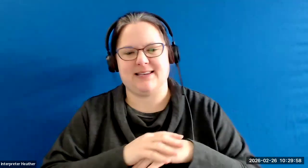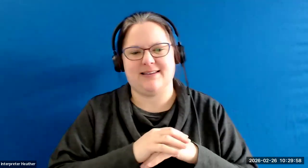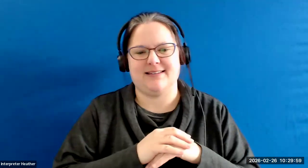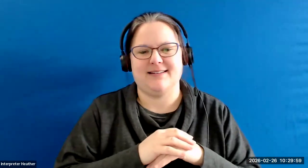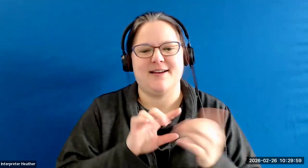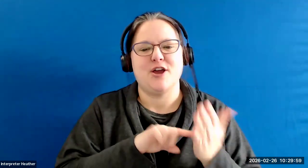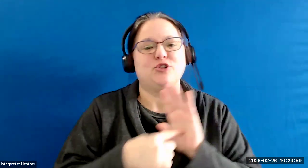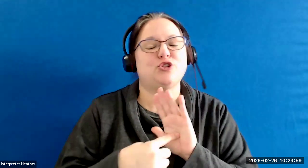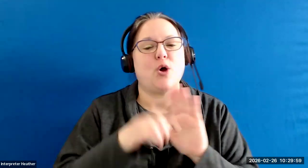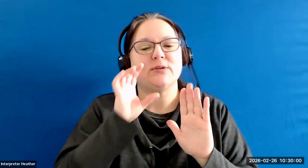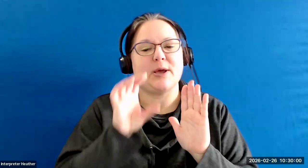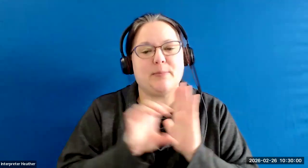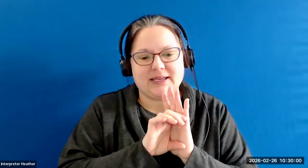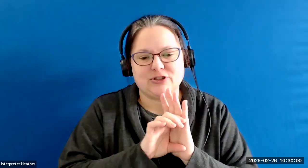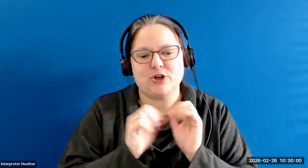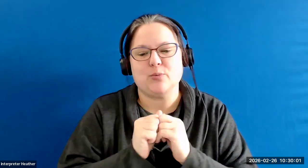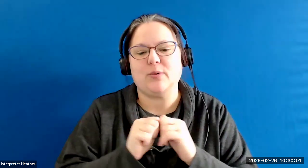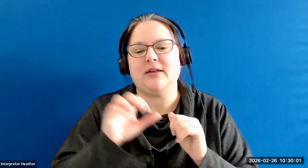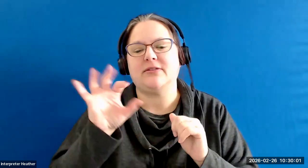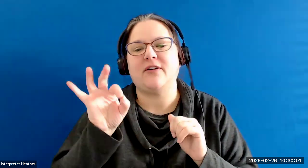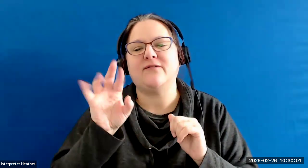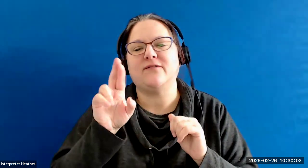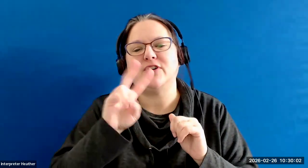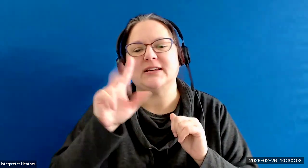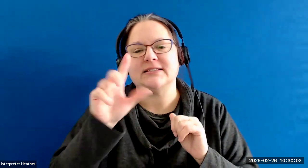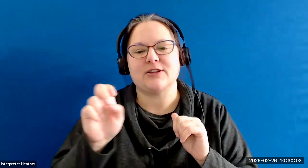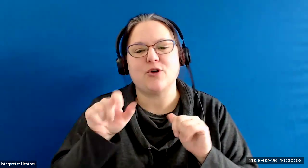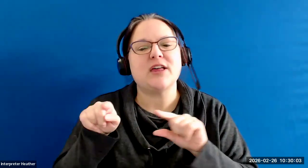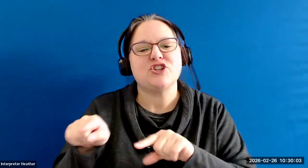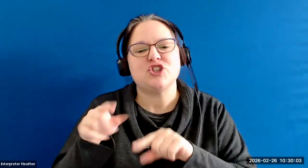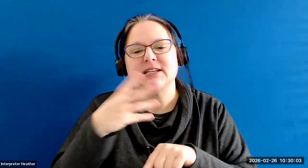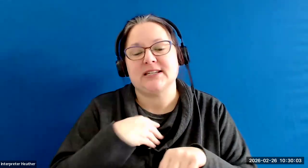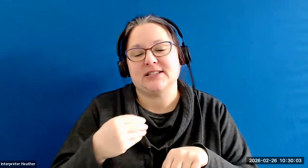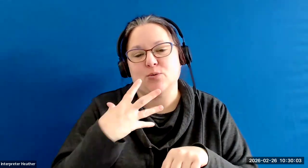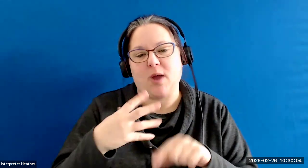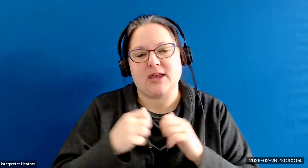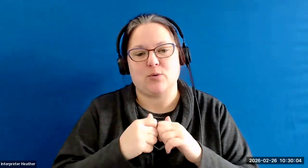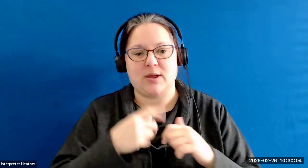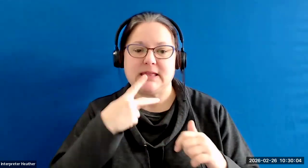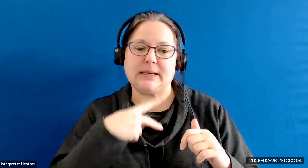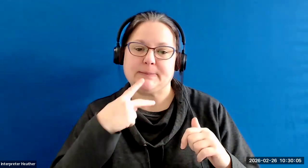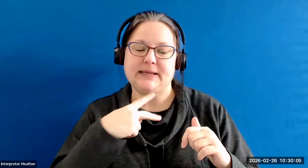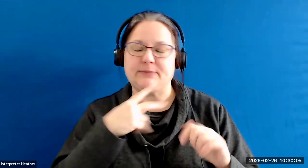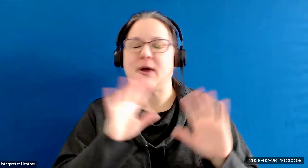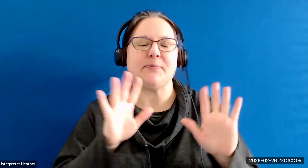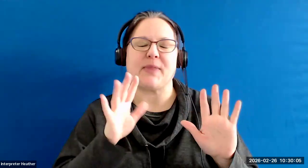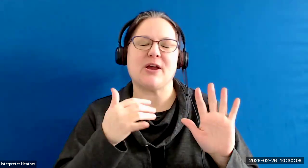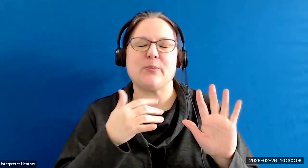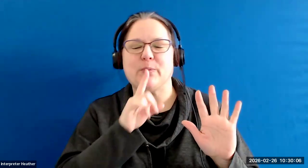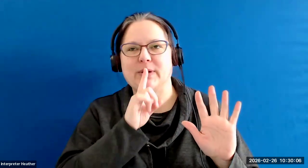Frizzle, who is white with red hair, wearing a purple blouse with a blue collar and a pink